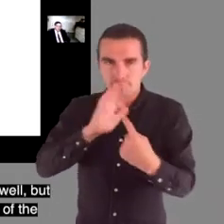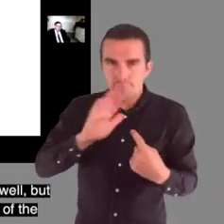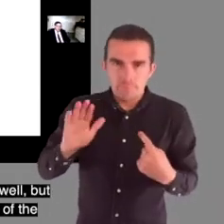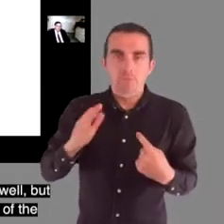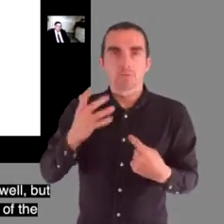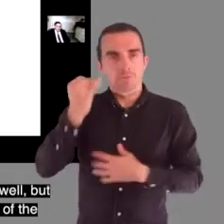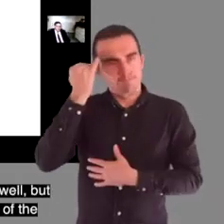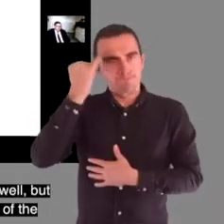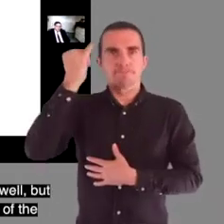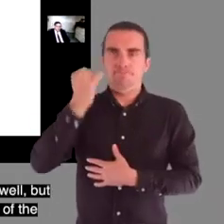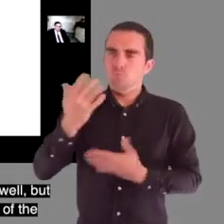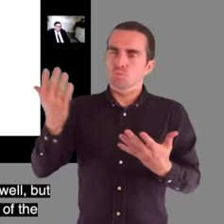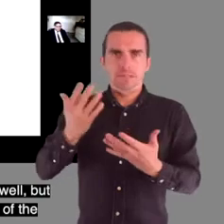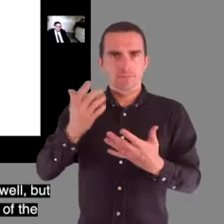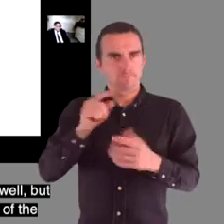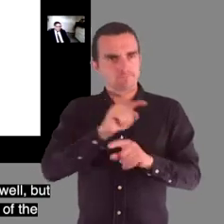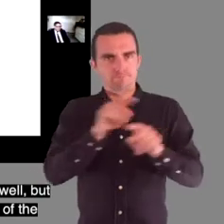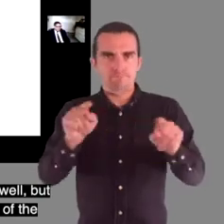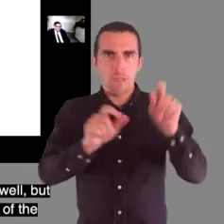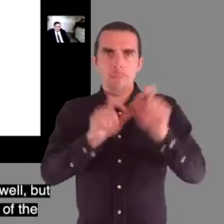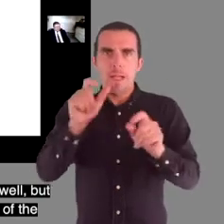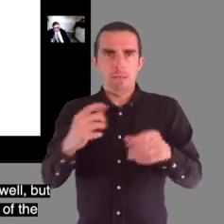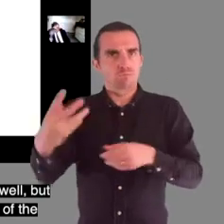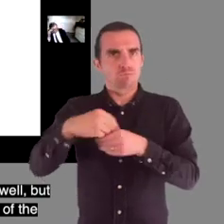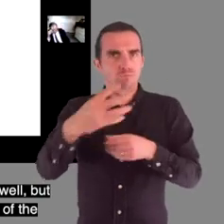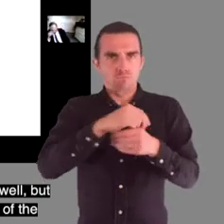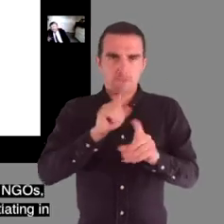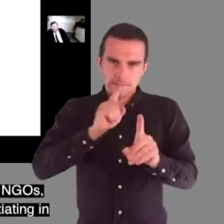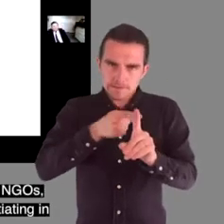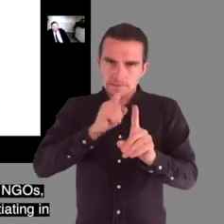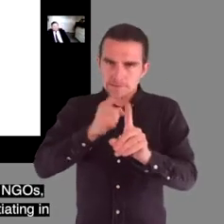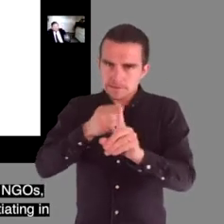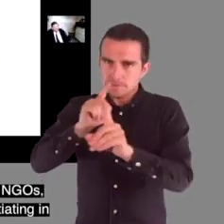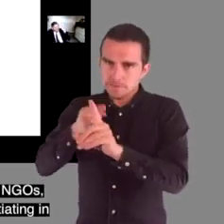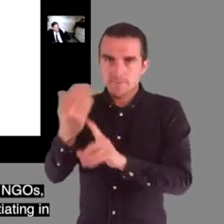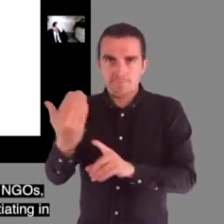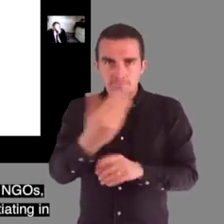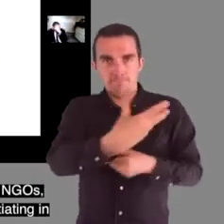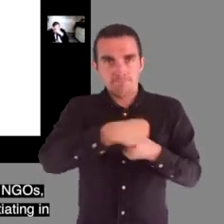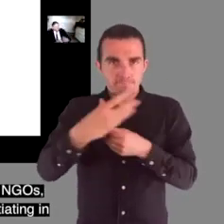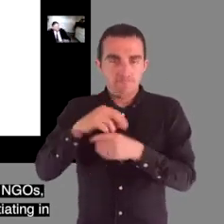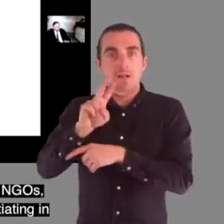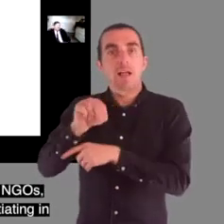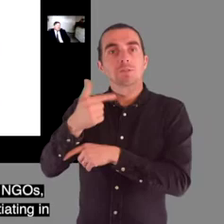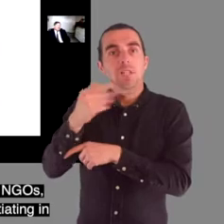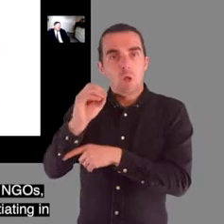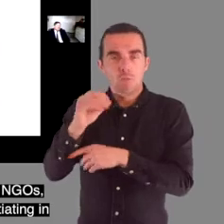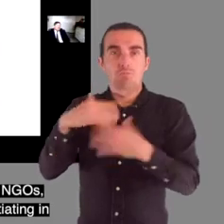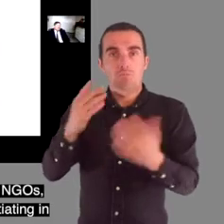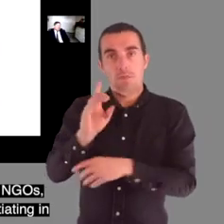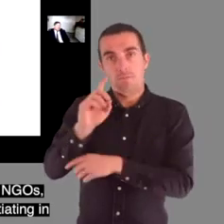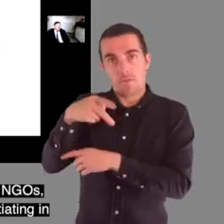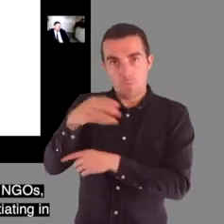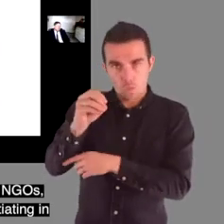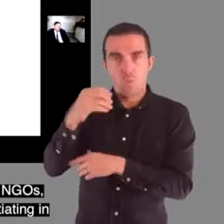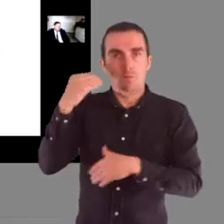they were as well. But the idea of the representative of the targeted group sitting there as NGOs, sitting there as